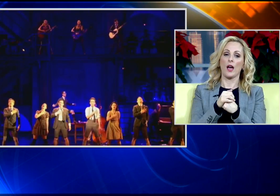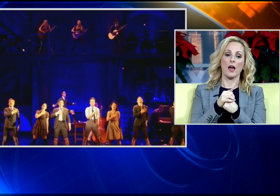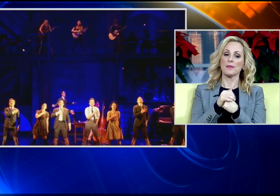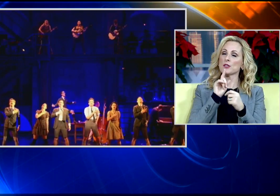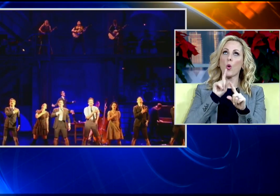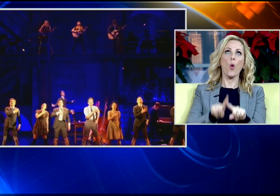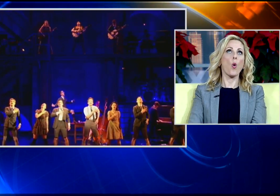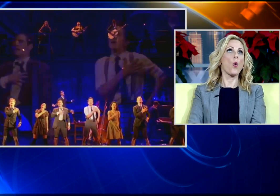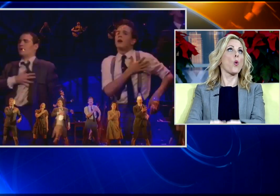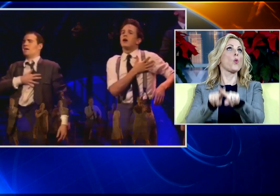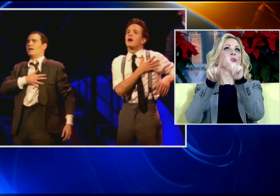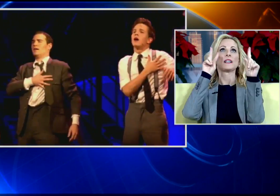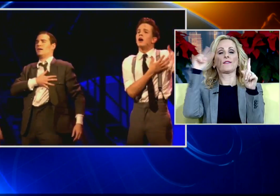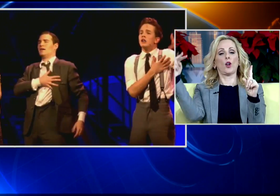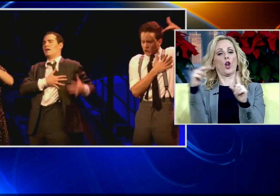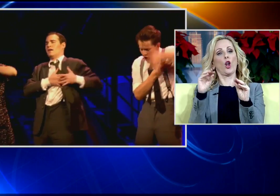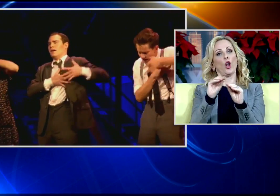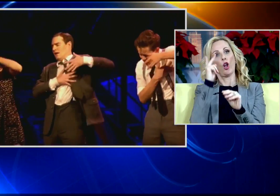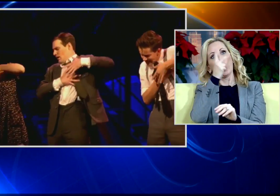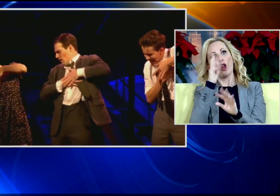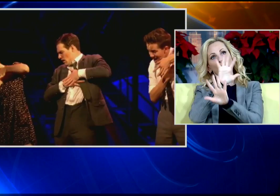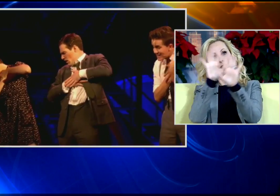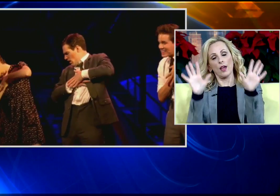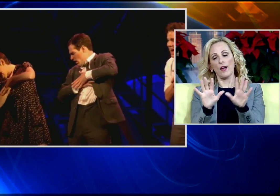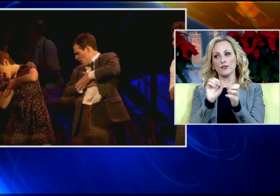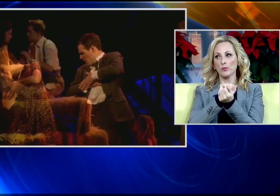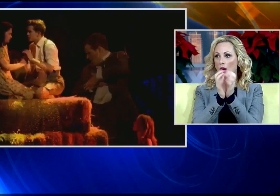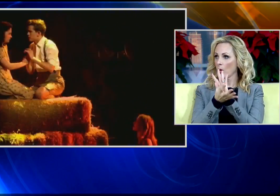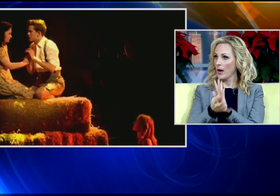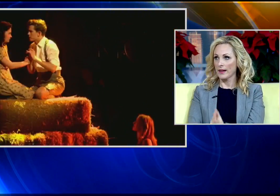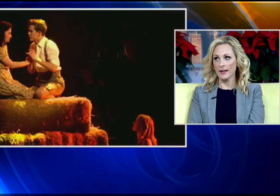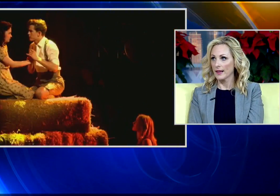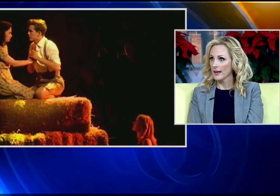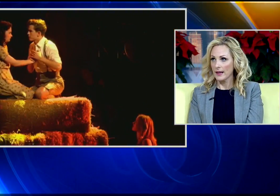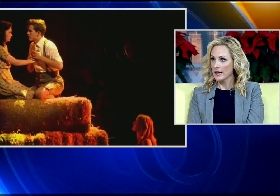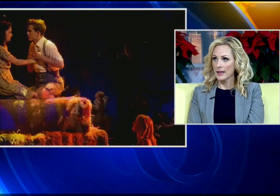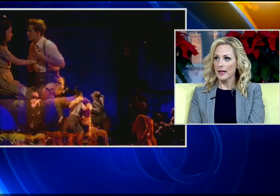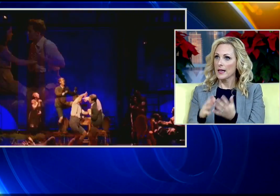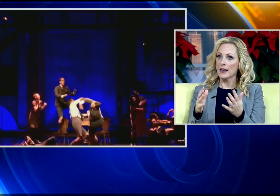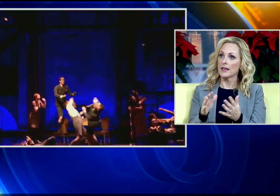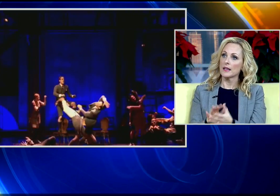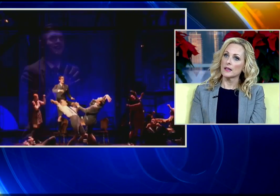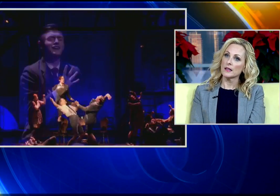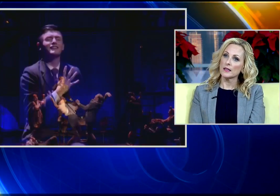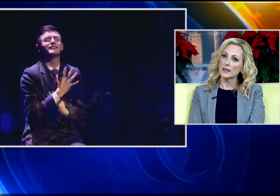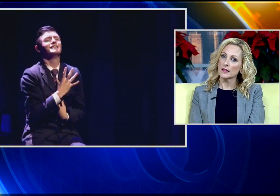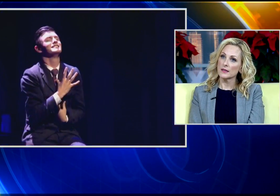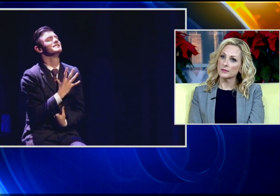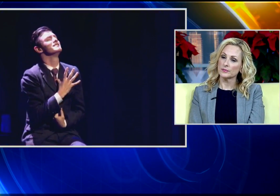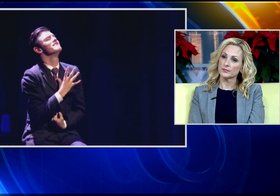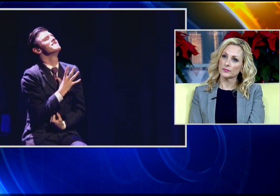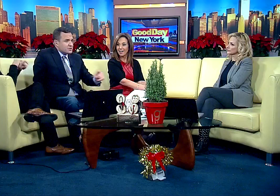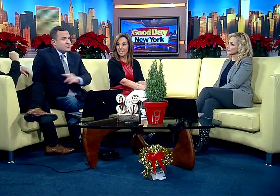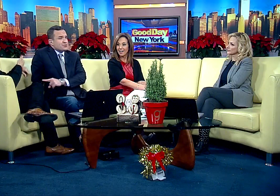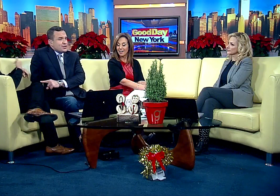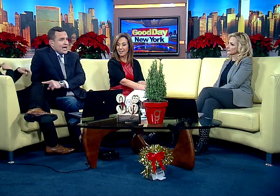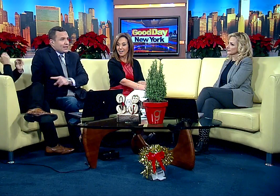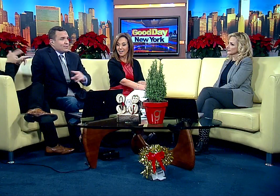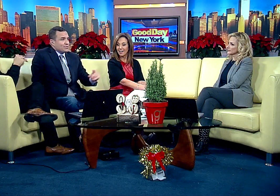ASL. It's an entirely different look at a familiar play. Now, speaking of sign language, we have to establish, we haven't introduced Jack. You're